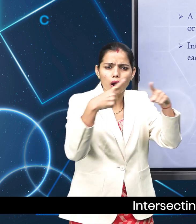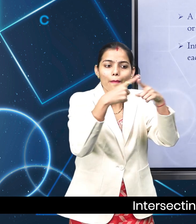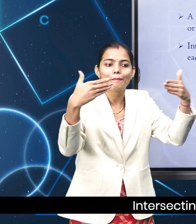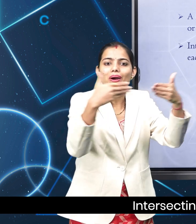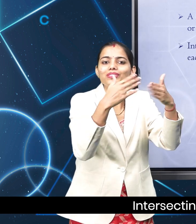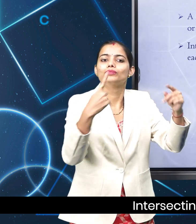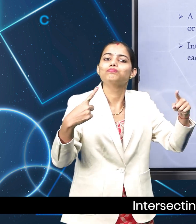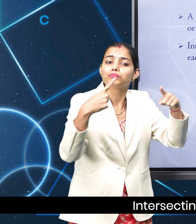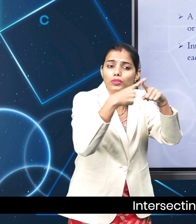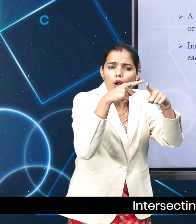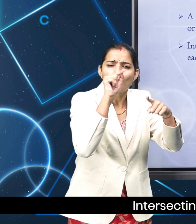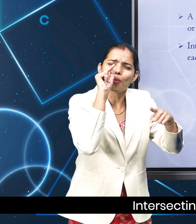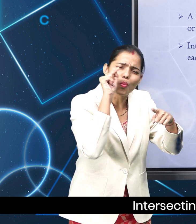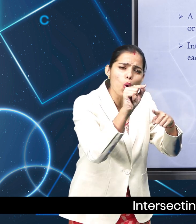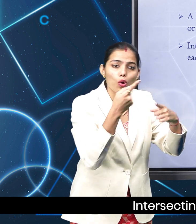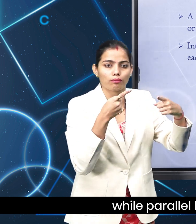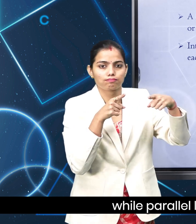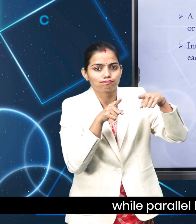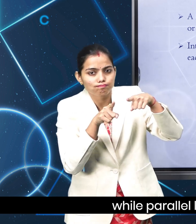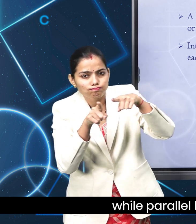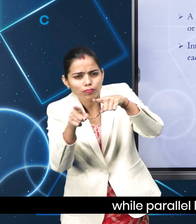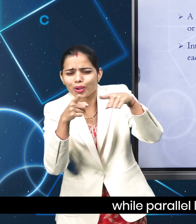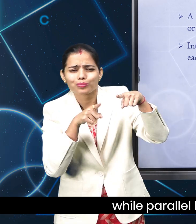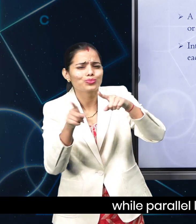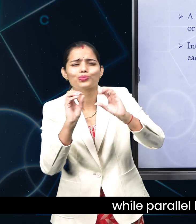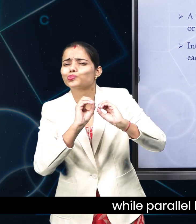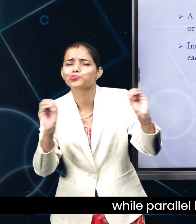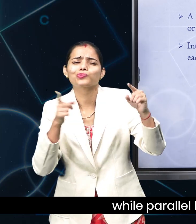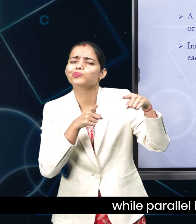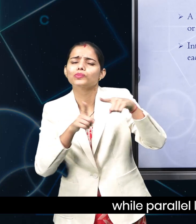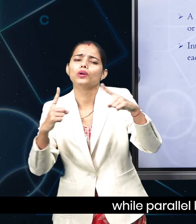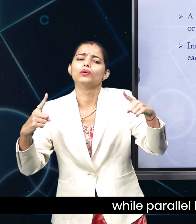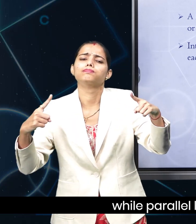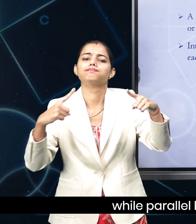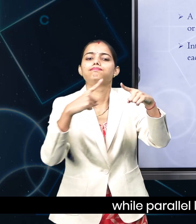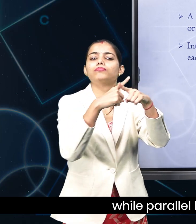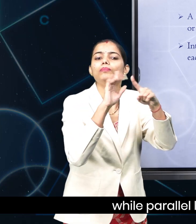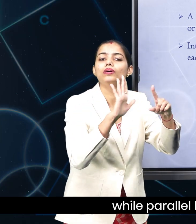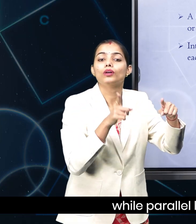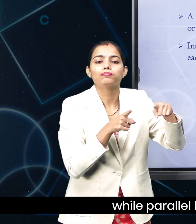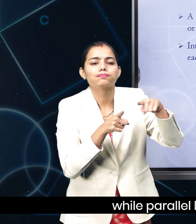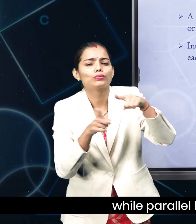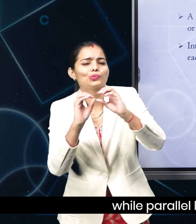Intersecting lines meet at one point while parallel lines never touch each other.